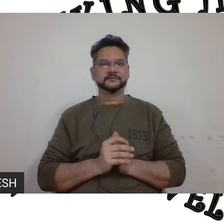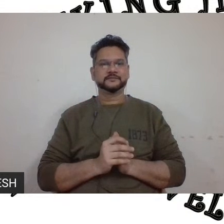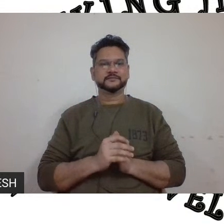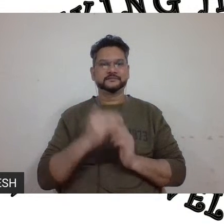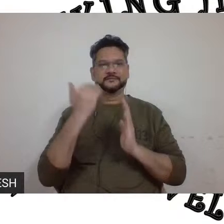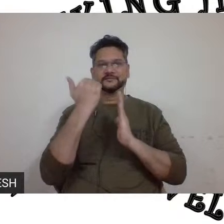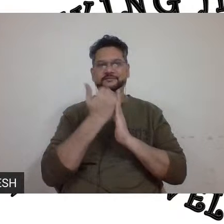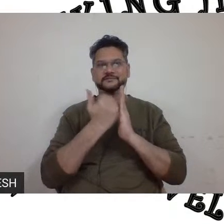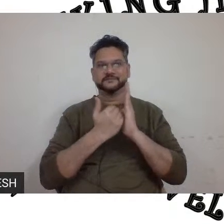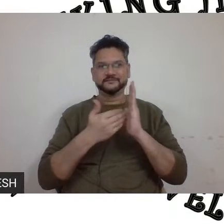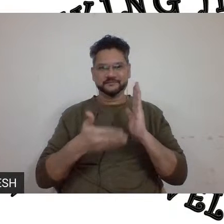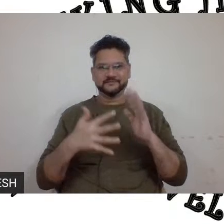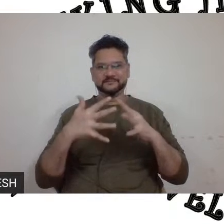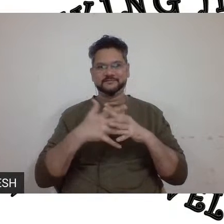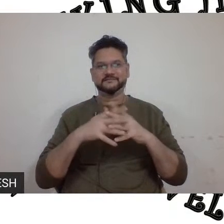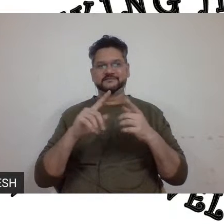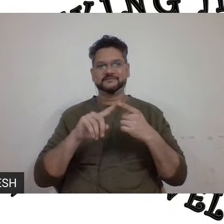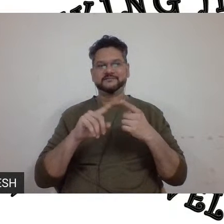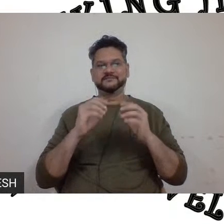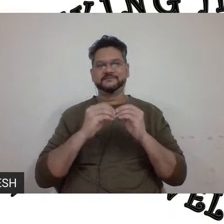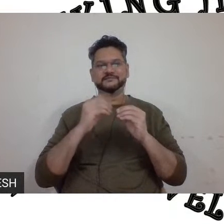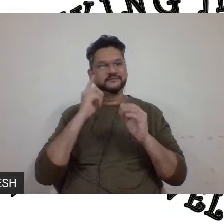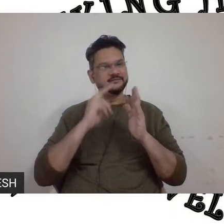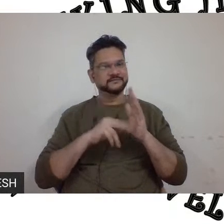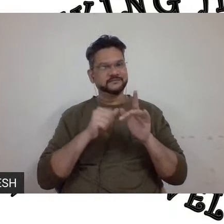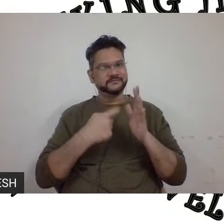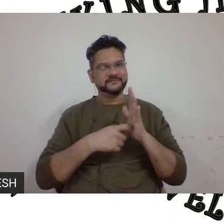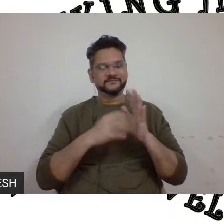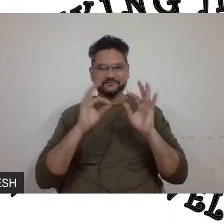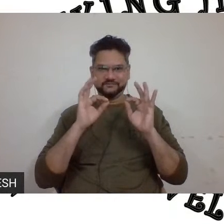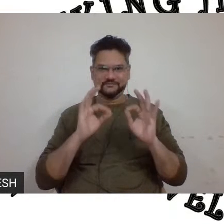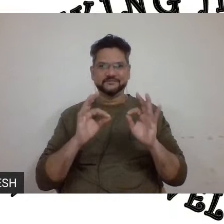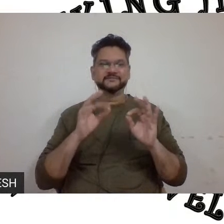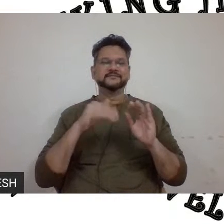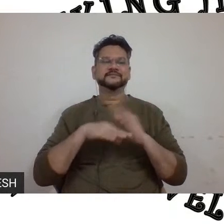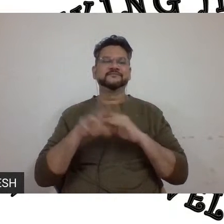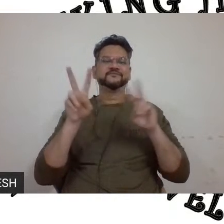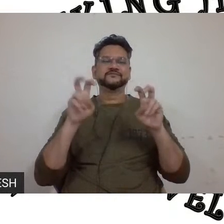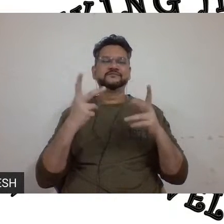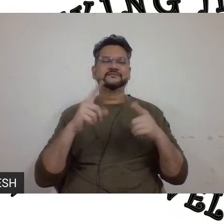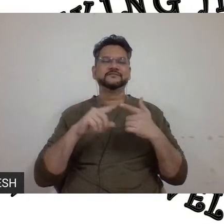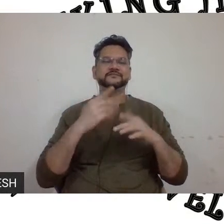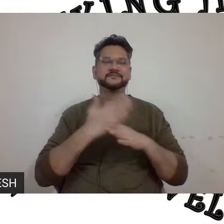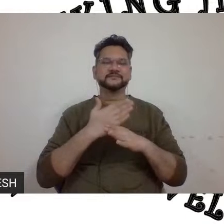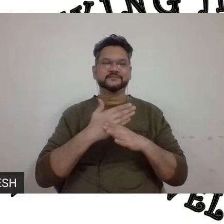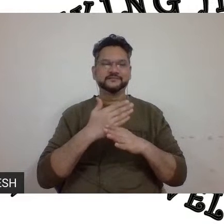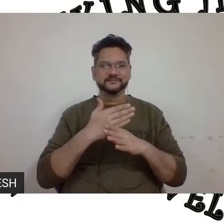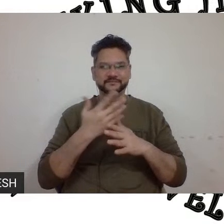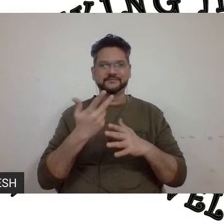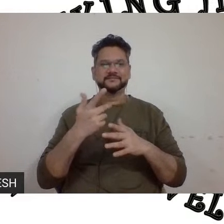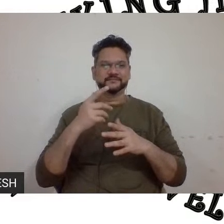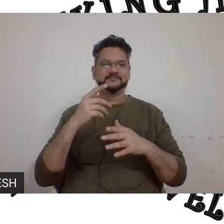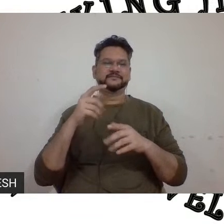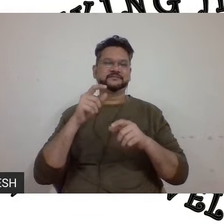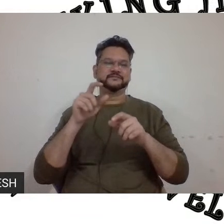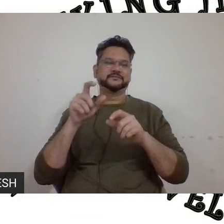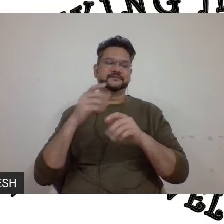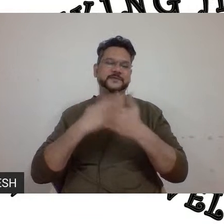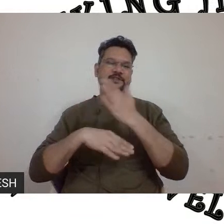program or webinar on the topic of employment avenues for the person with disabilities.